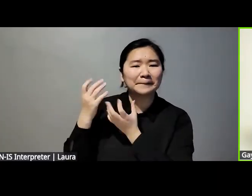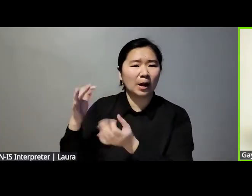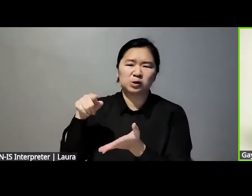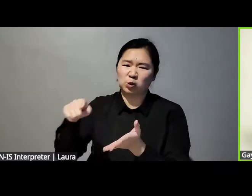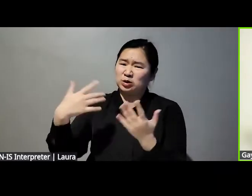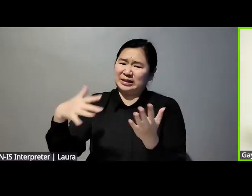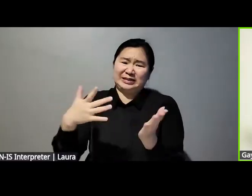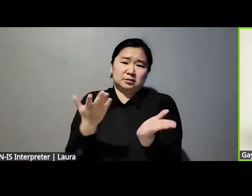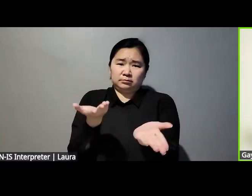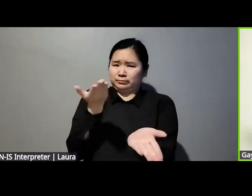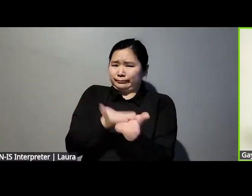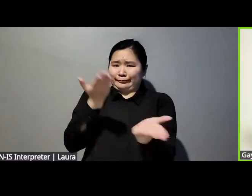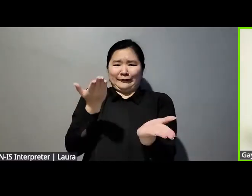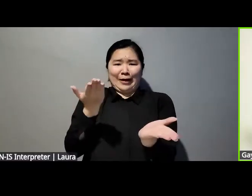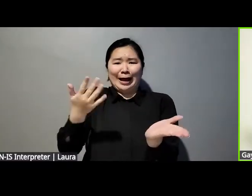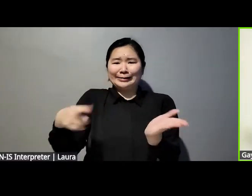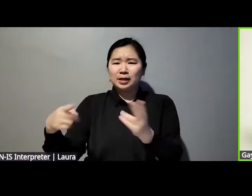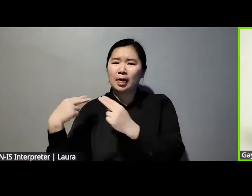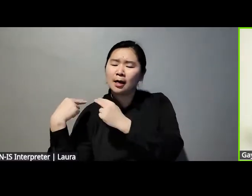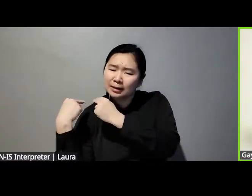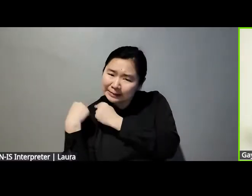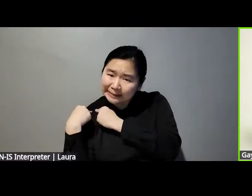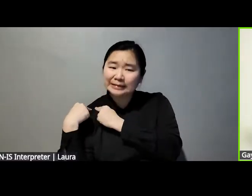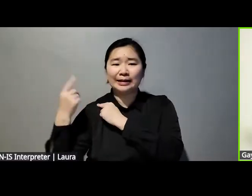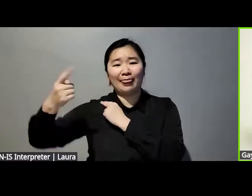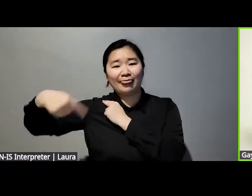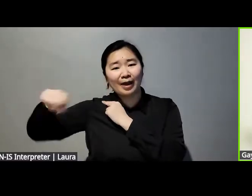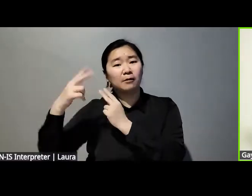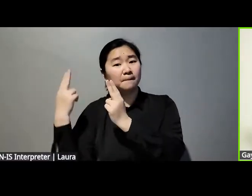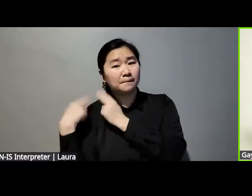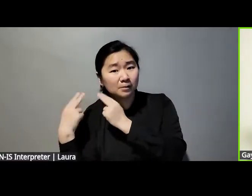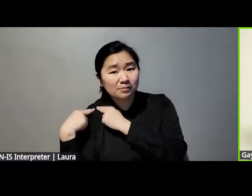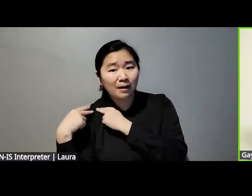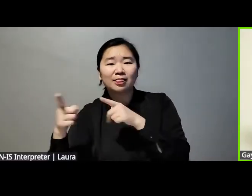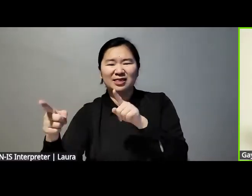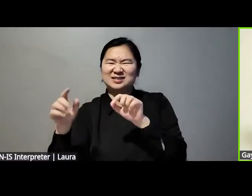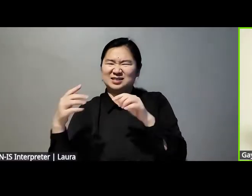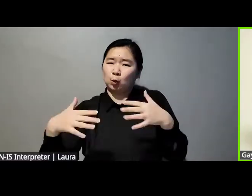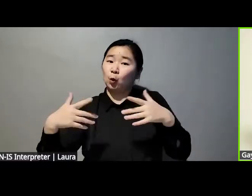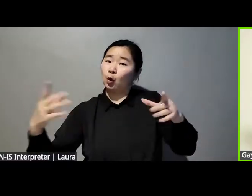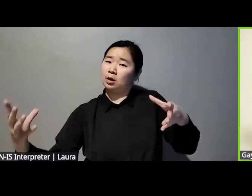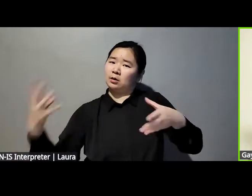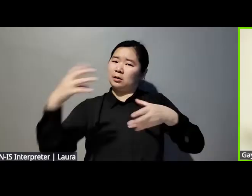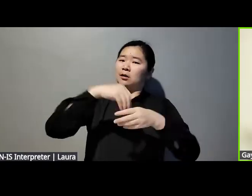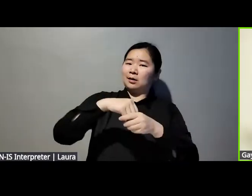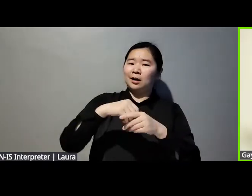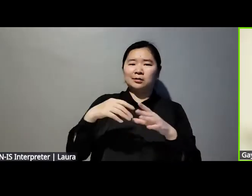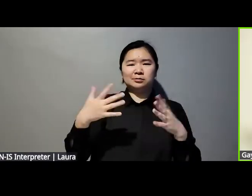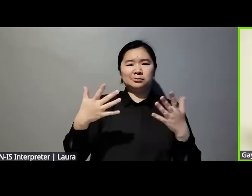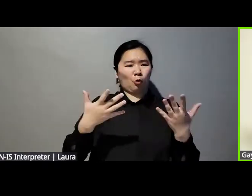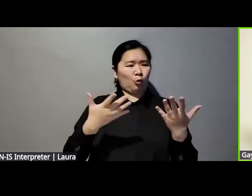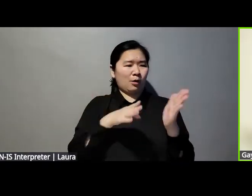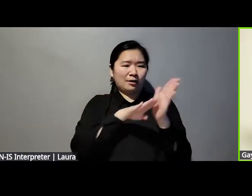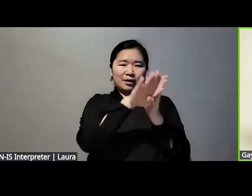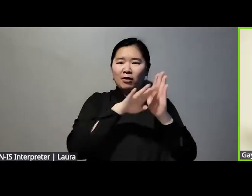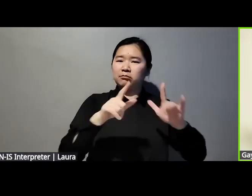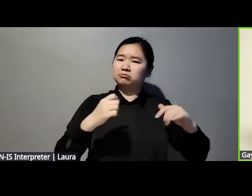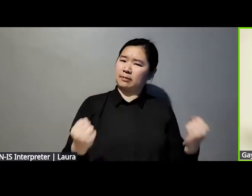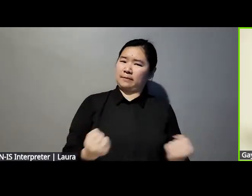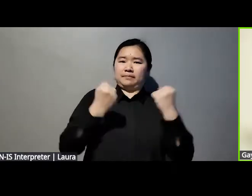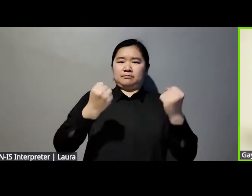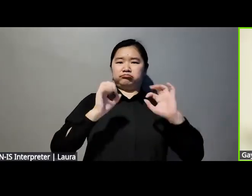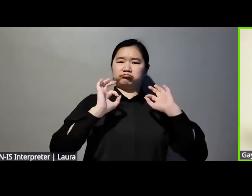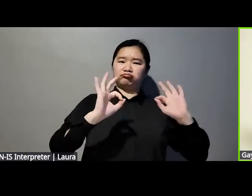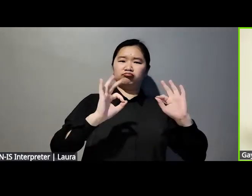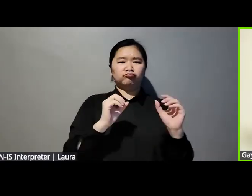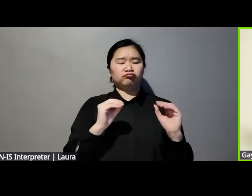us effectively. But my reflection today is not to argue for more OPD